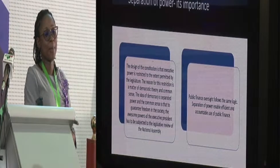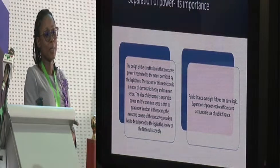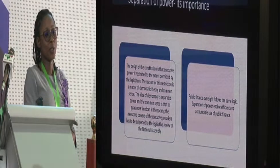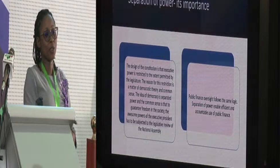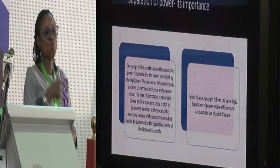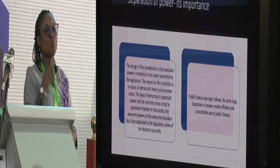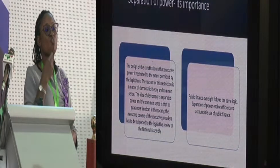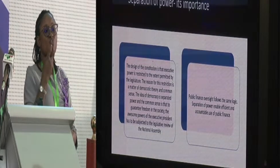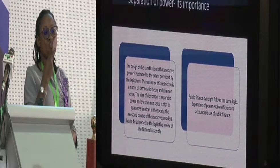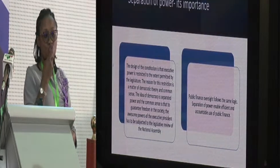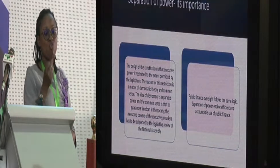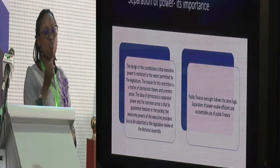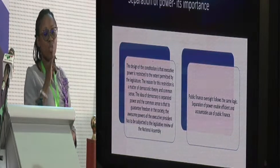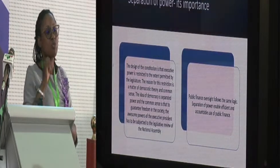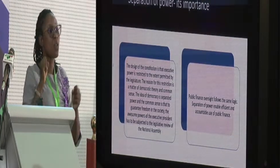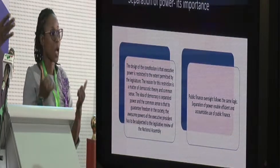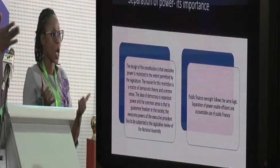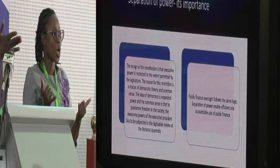who is stronger?